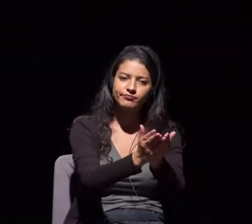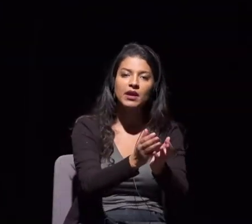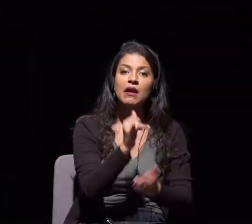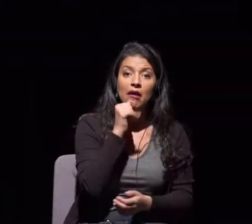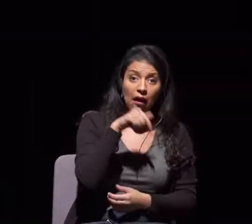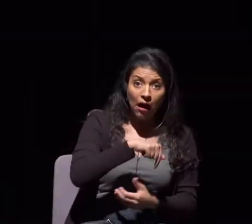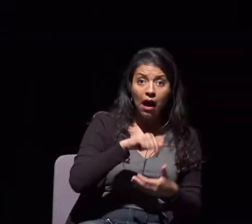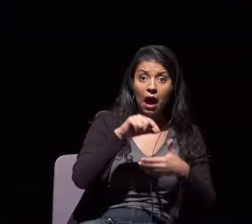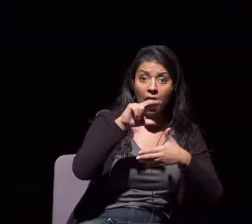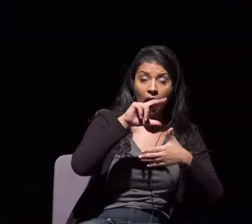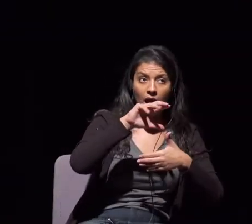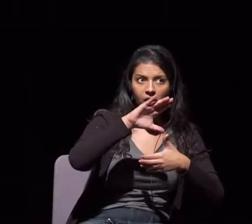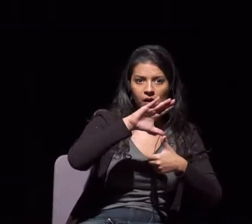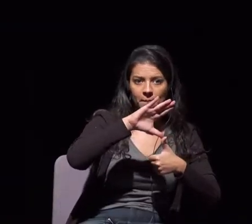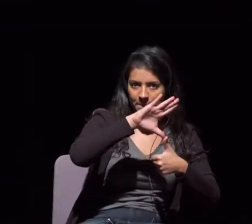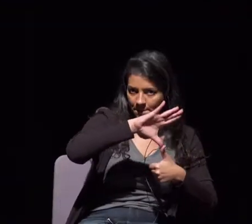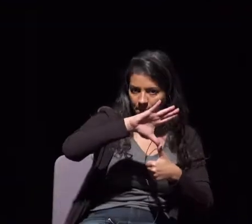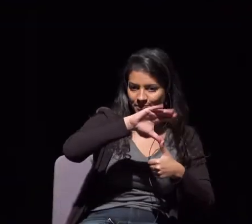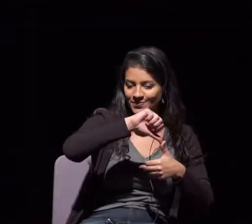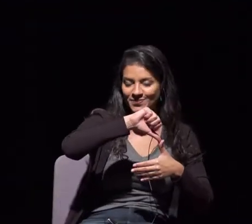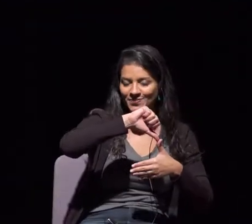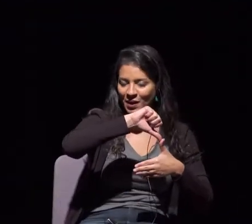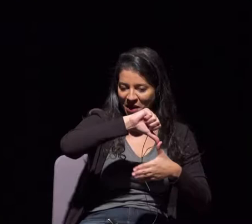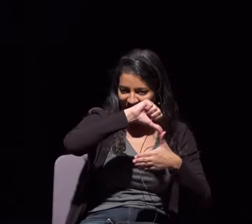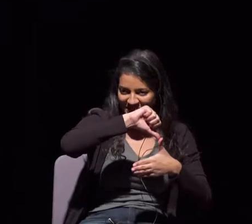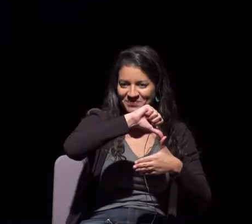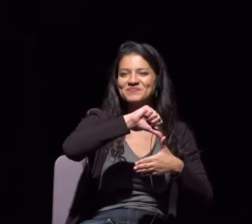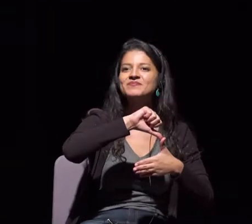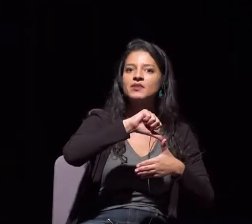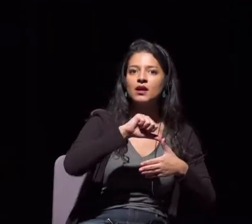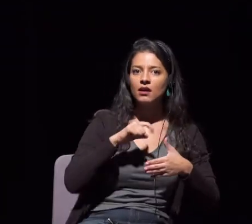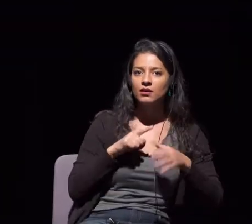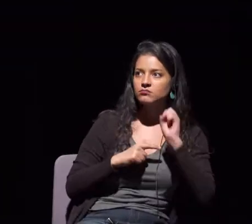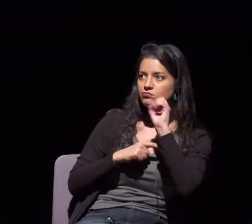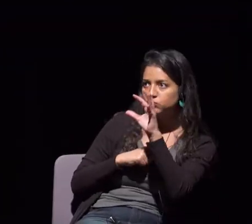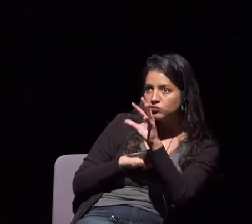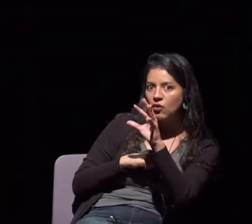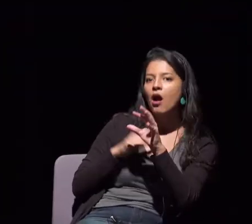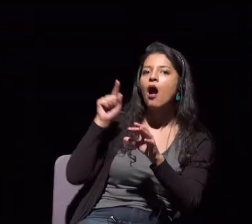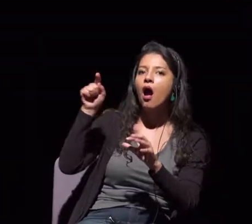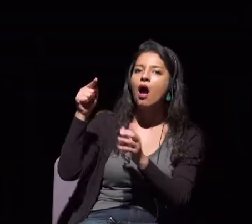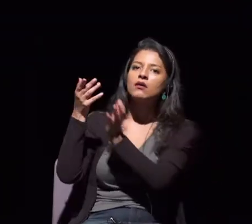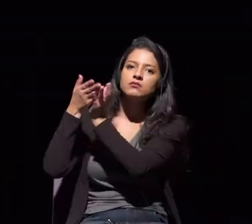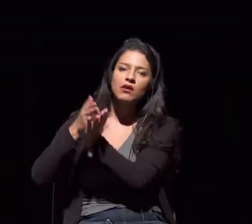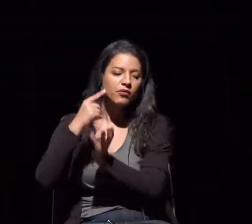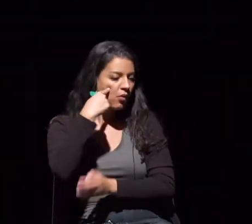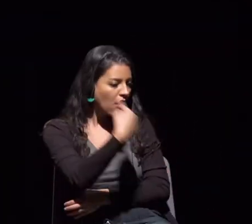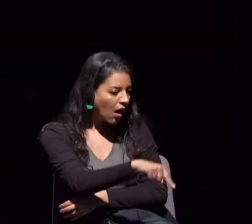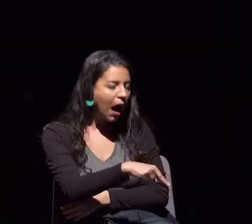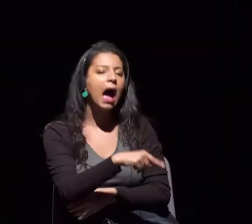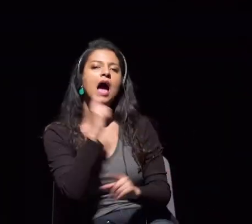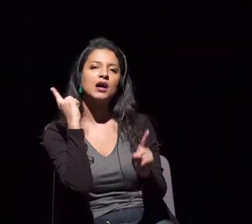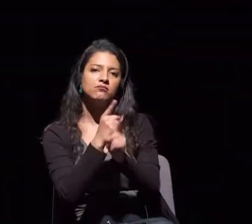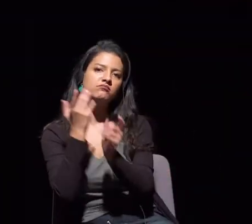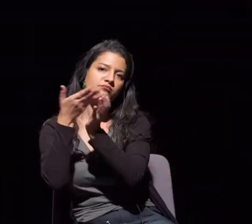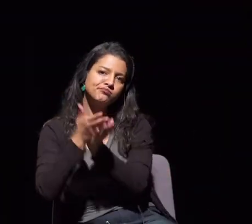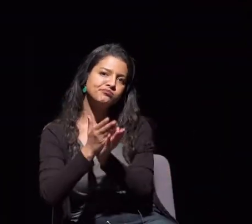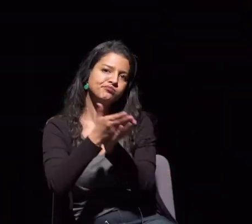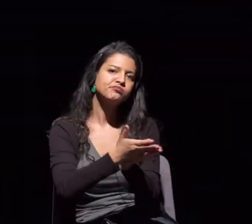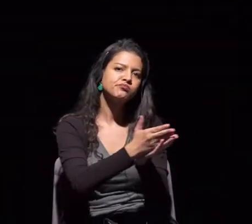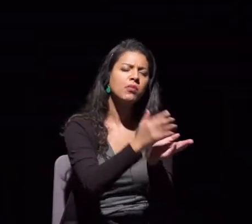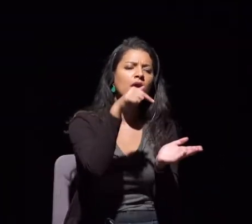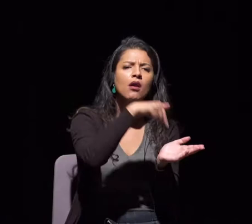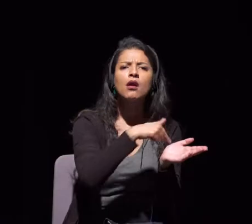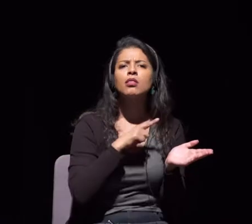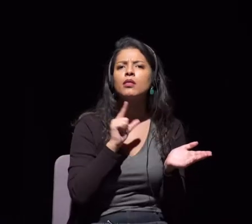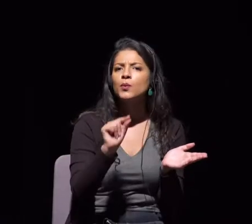body, to this place to work on the plantations. And so since this is an over 150 years old